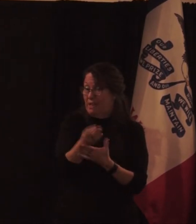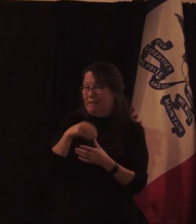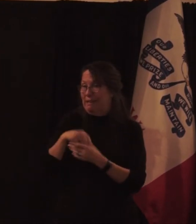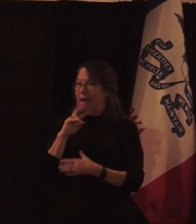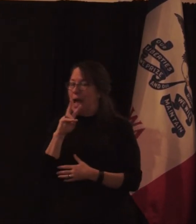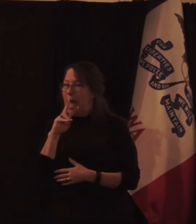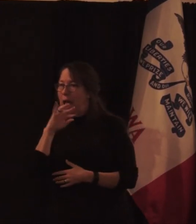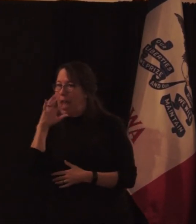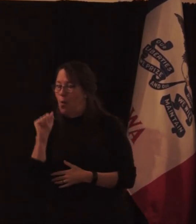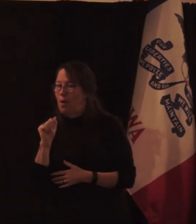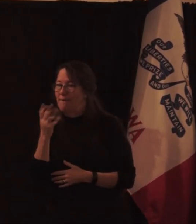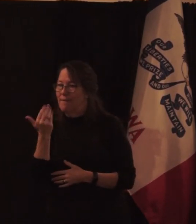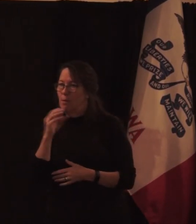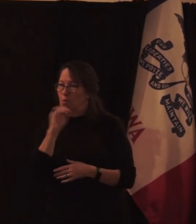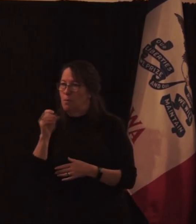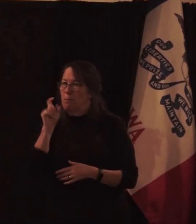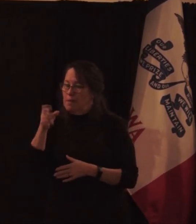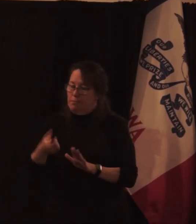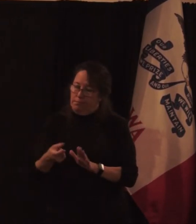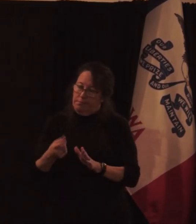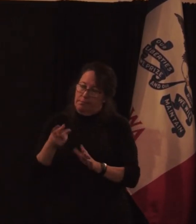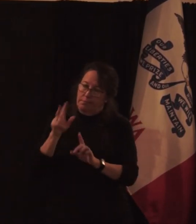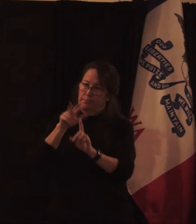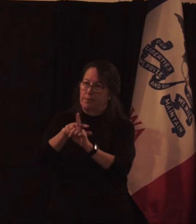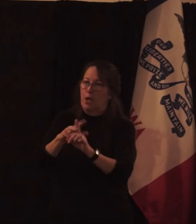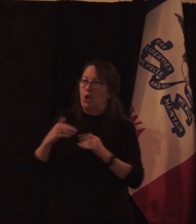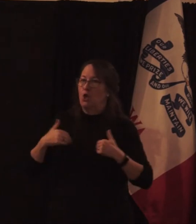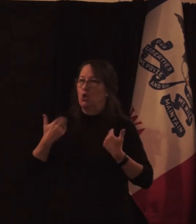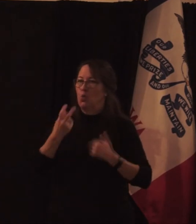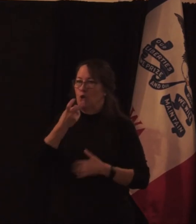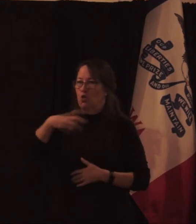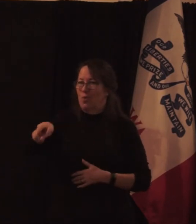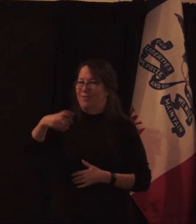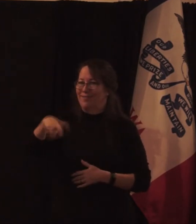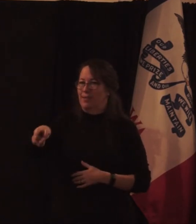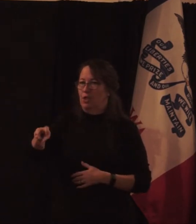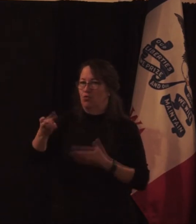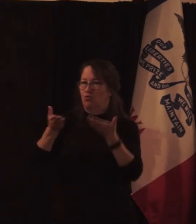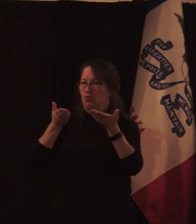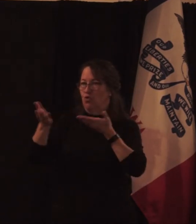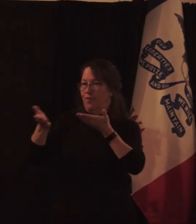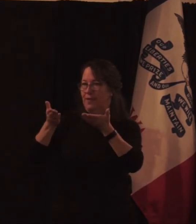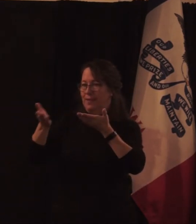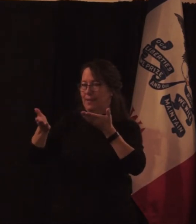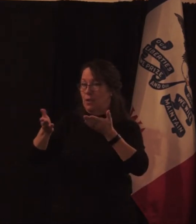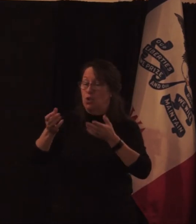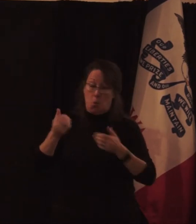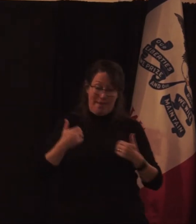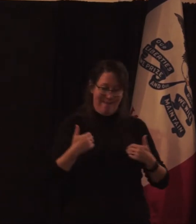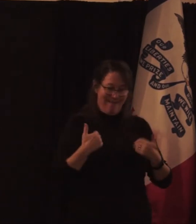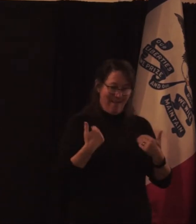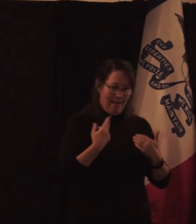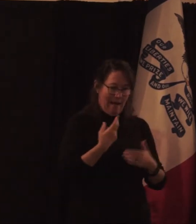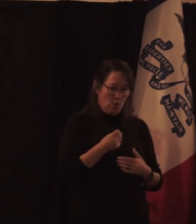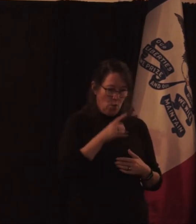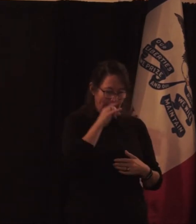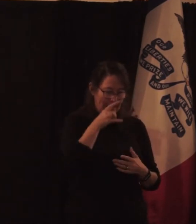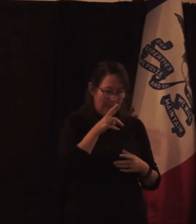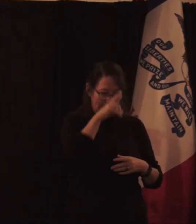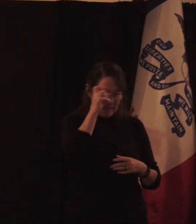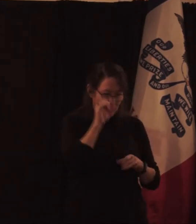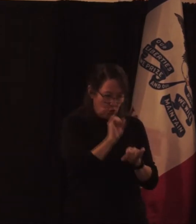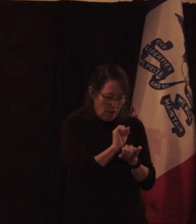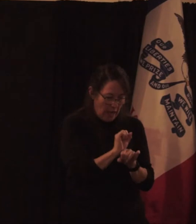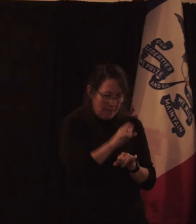Iowa, 15%, must be used for youth transition services so that youth who are in high school get summer